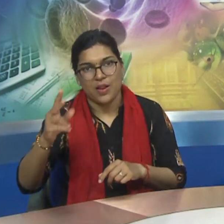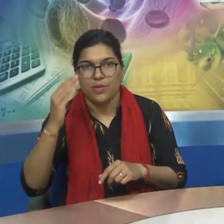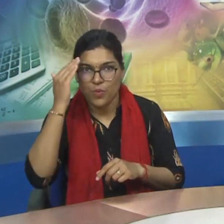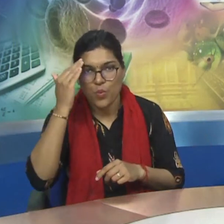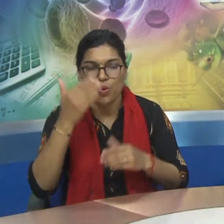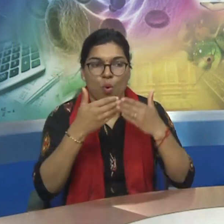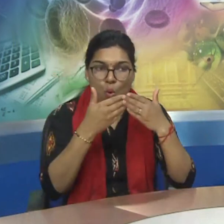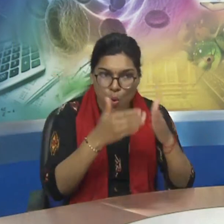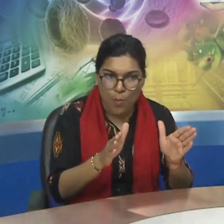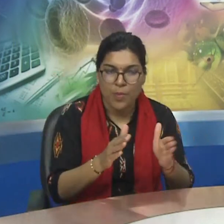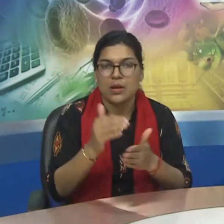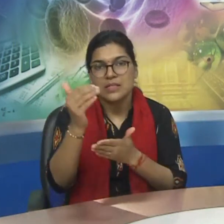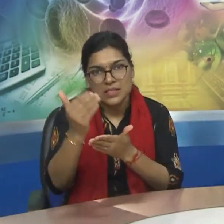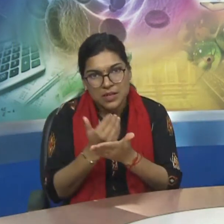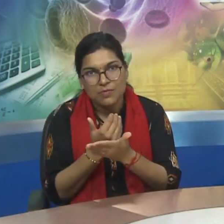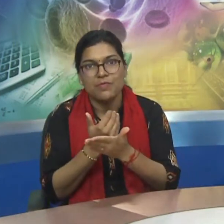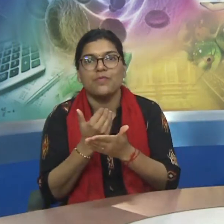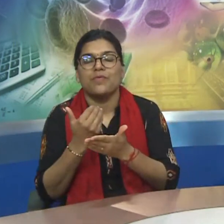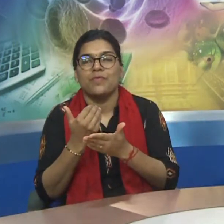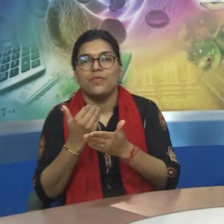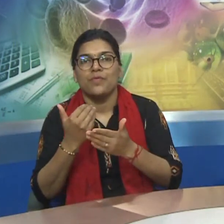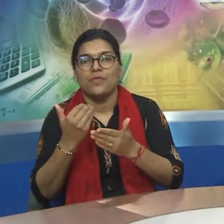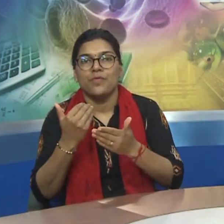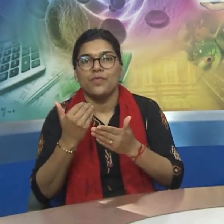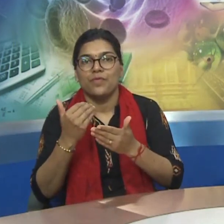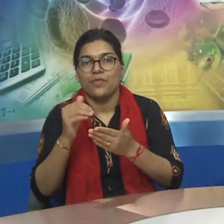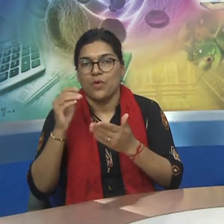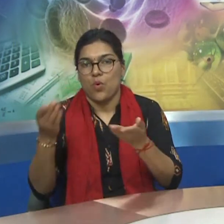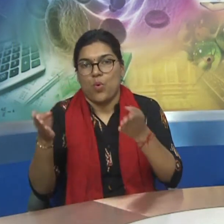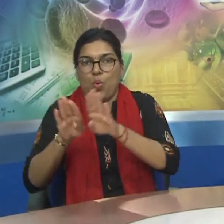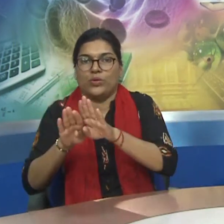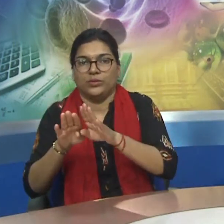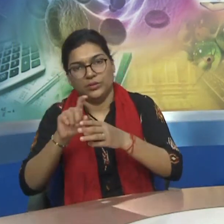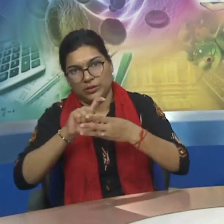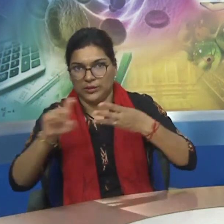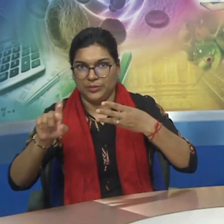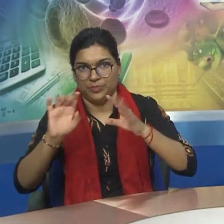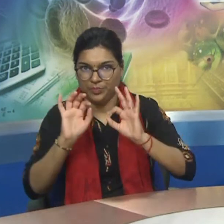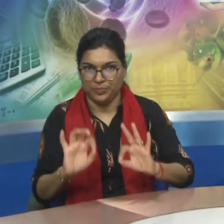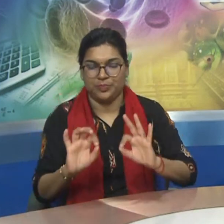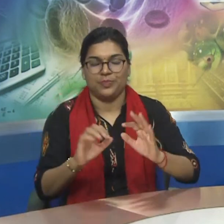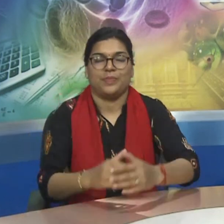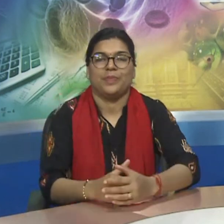So these are three important commands. How do you open, how do you save, and how do you close your file?